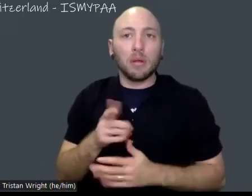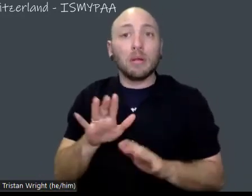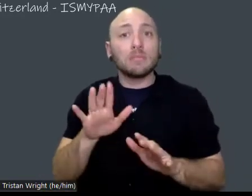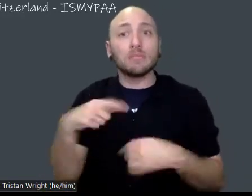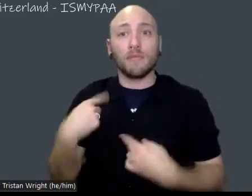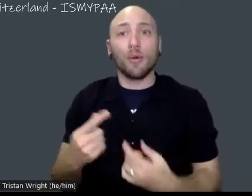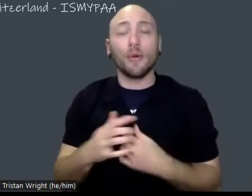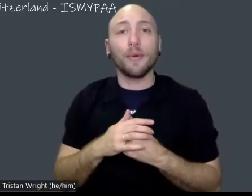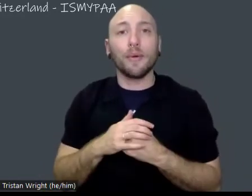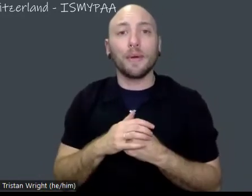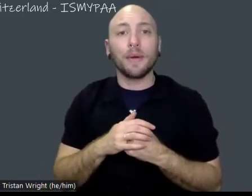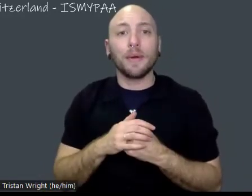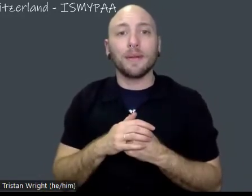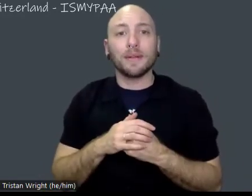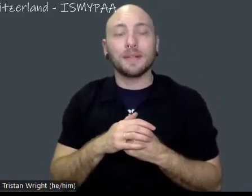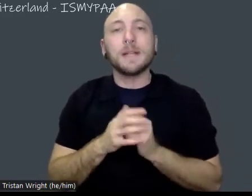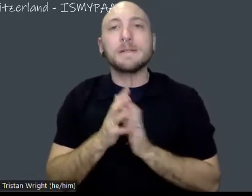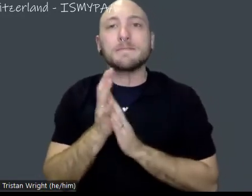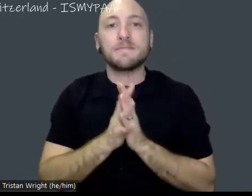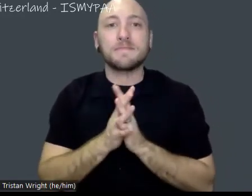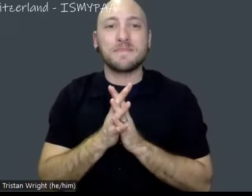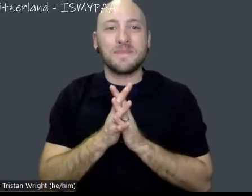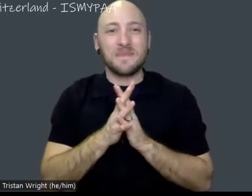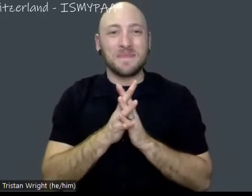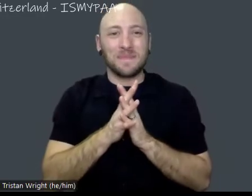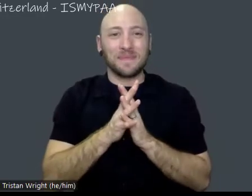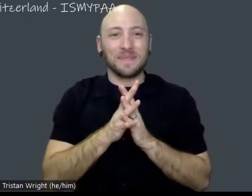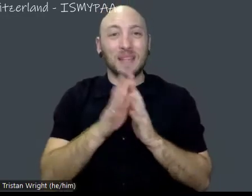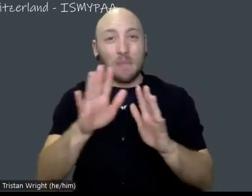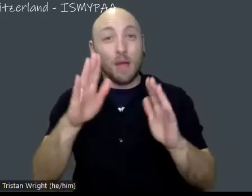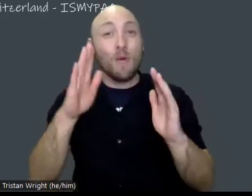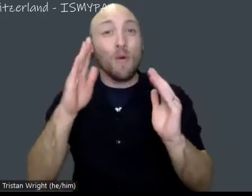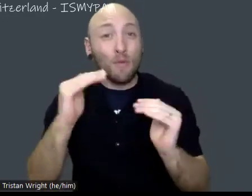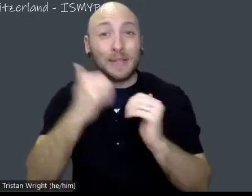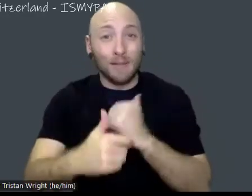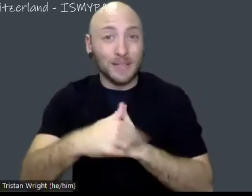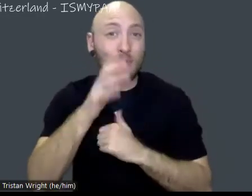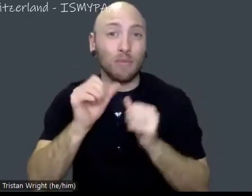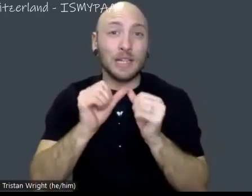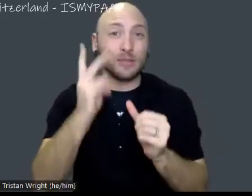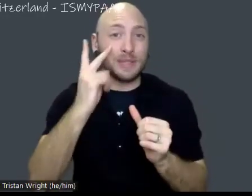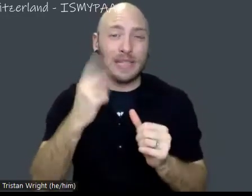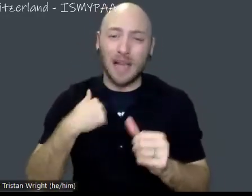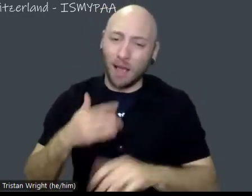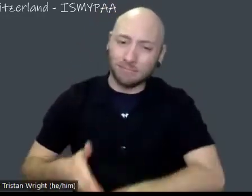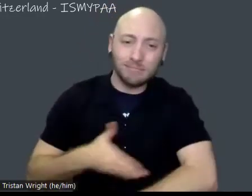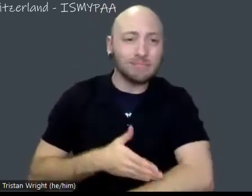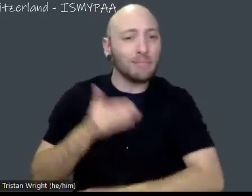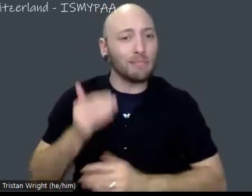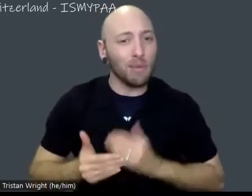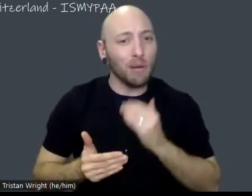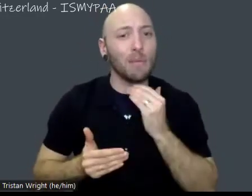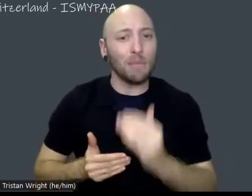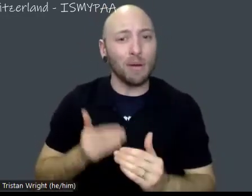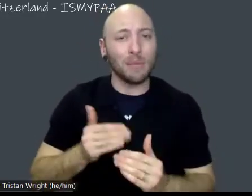and I hope it will never end like that, I see every time a progress. And that's the amazing things, as